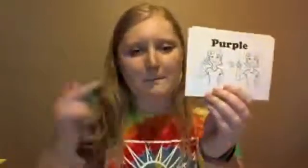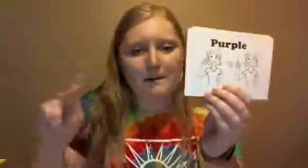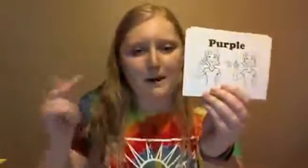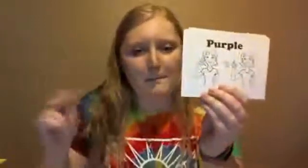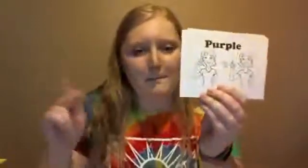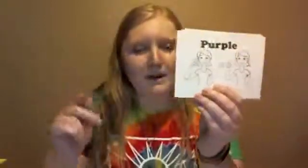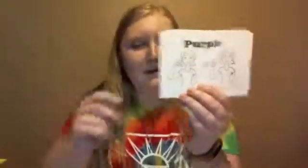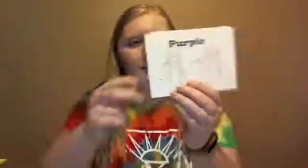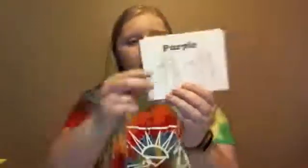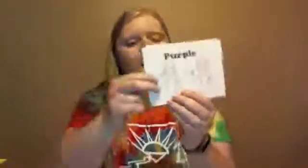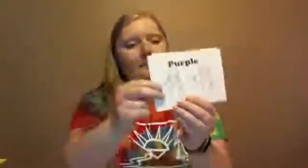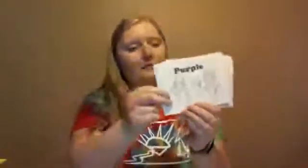purple.